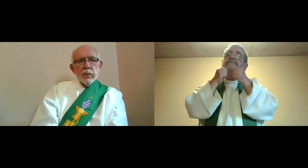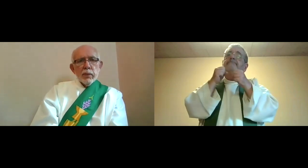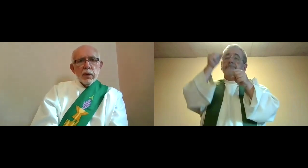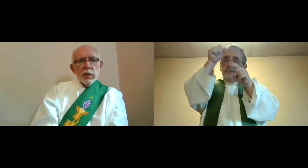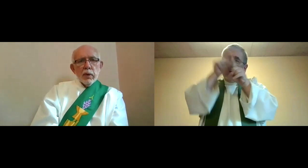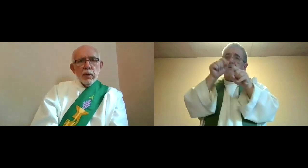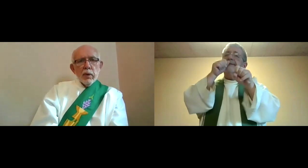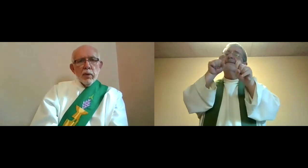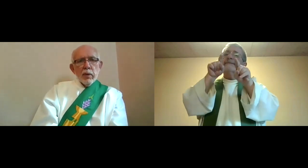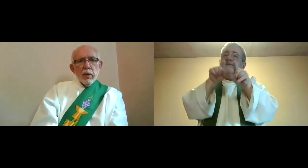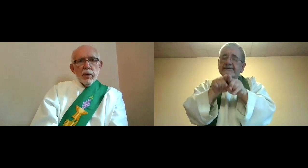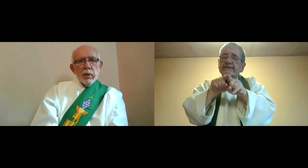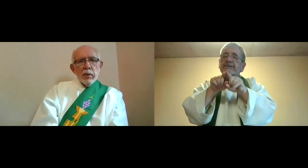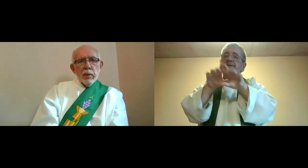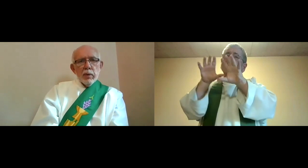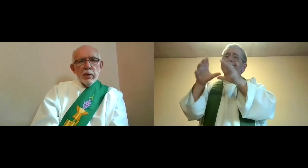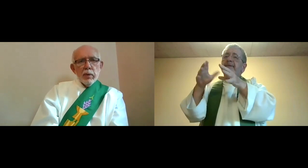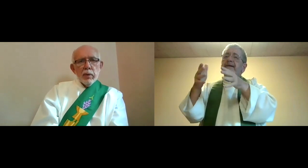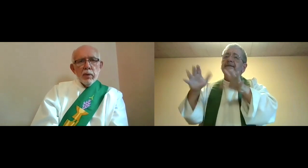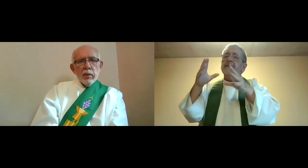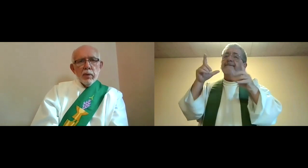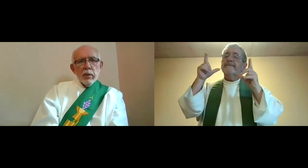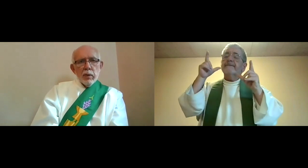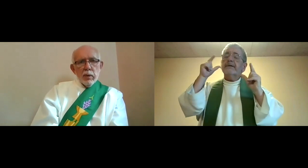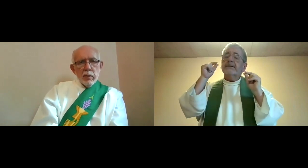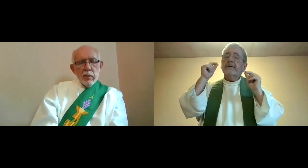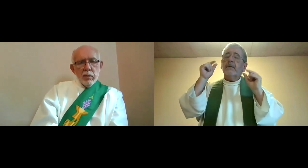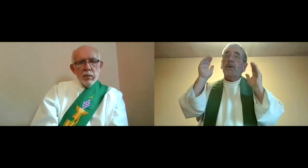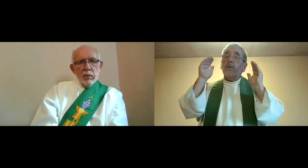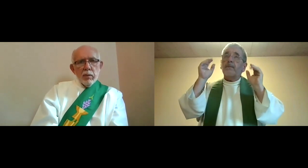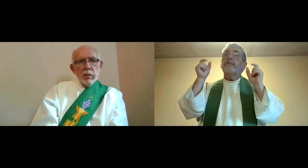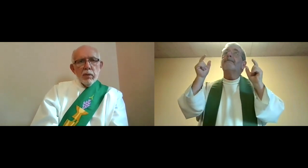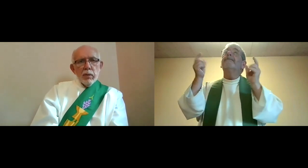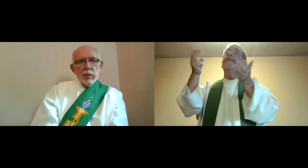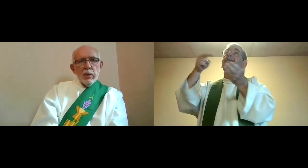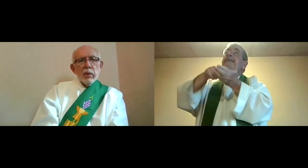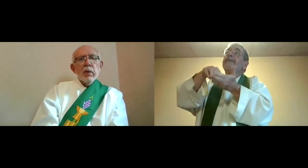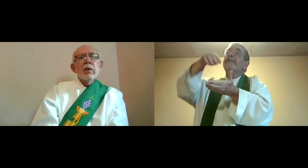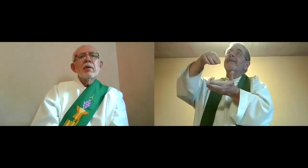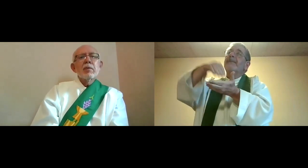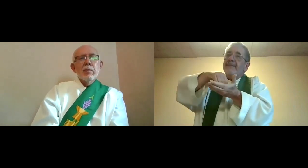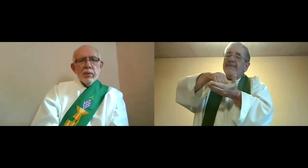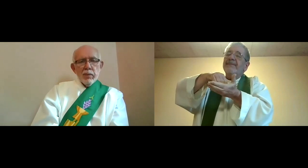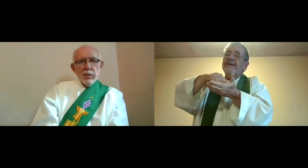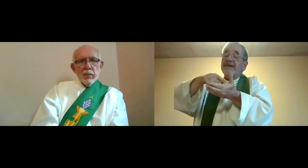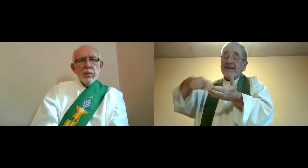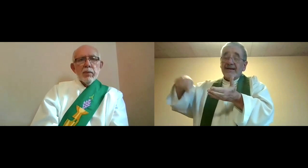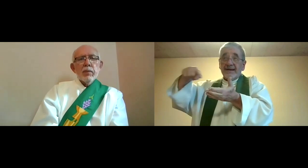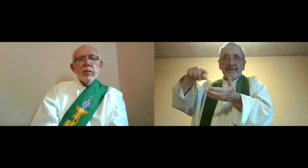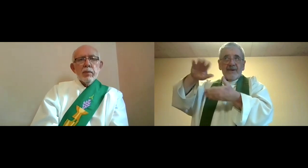Remember also our brothers and sisters who have fallen asleep in the hope of the